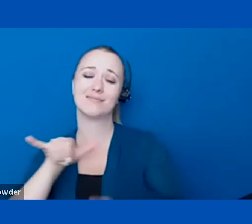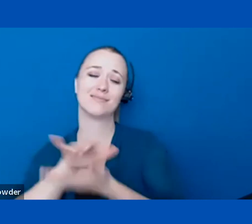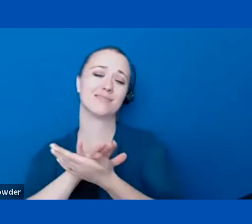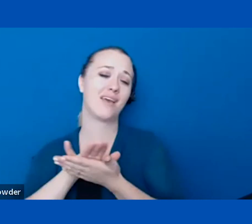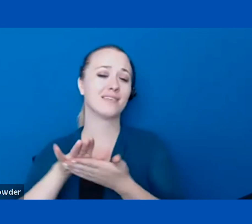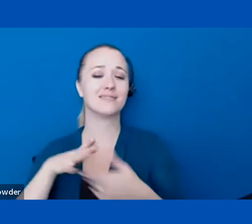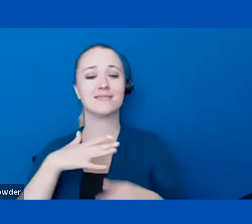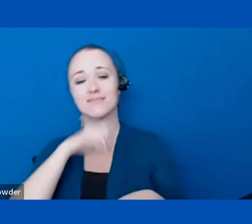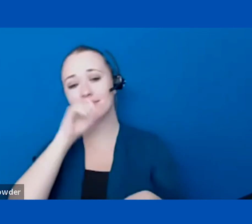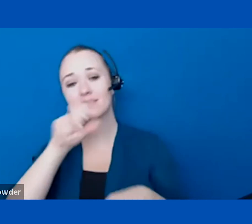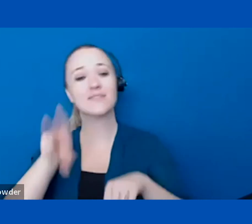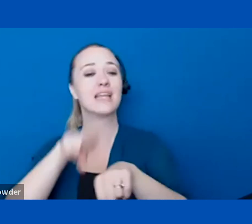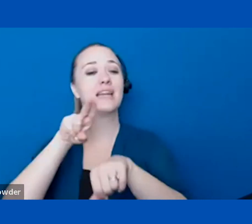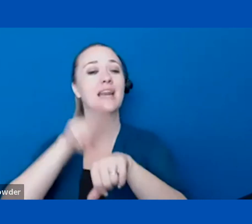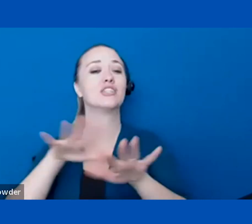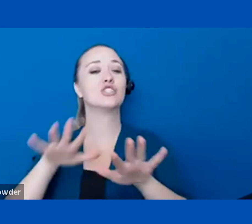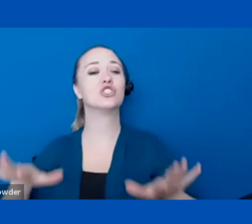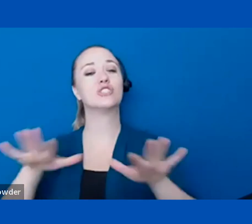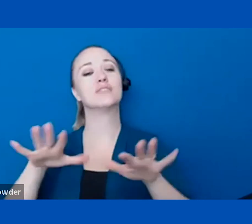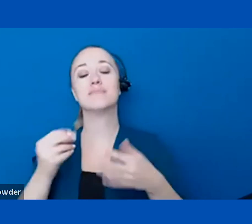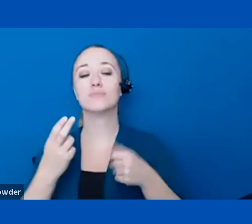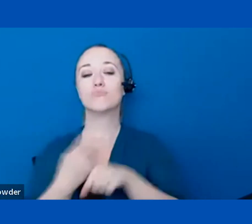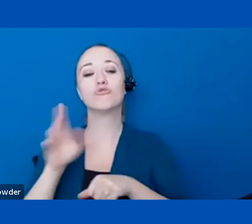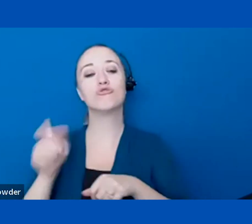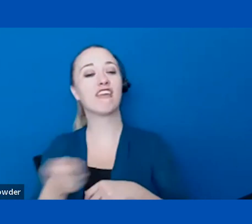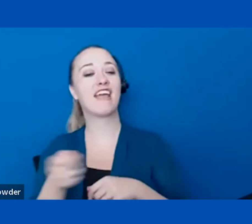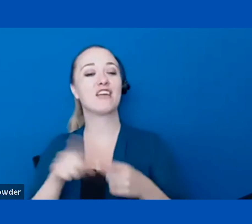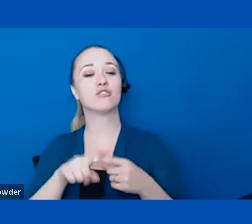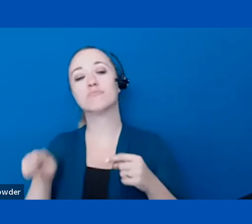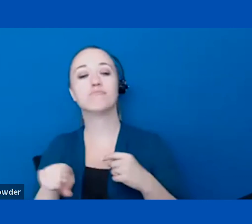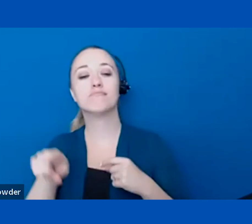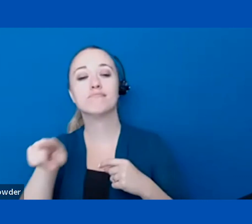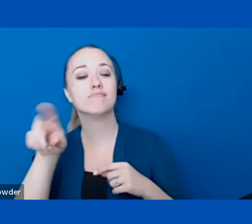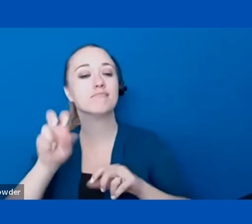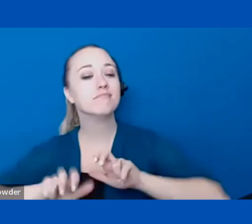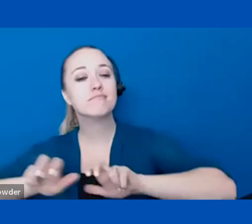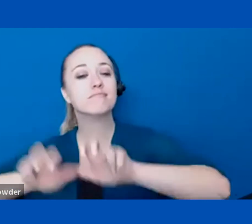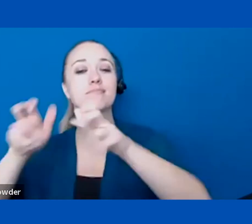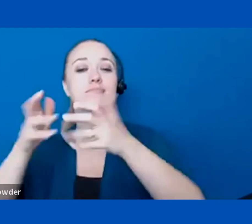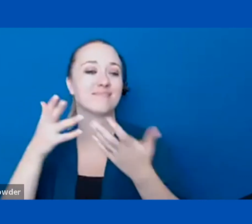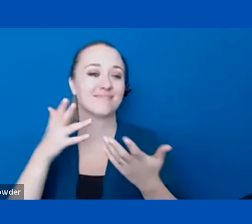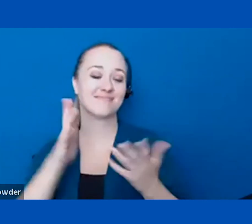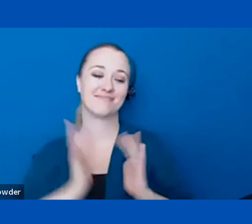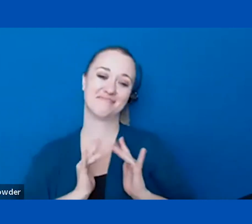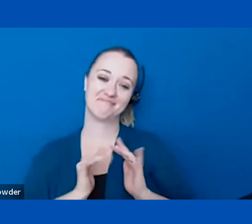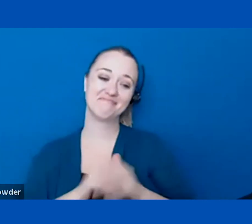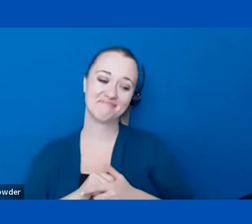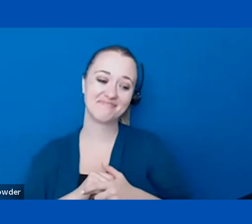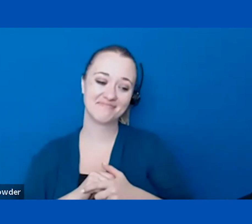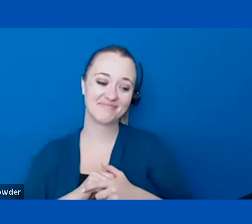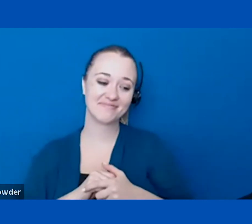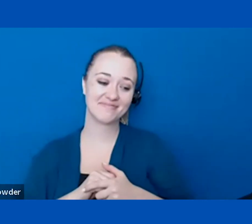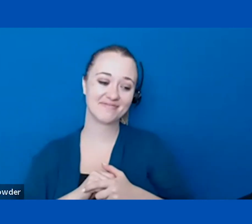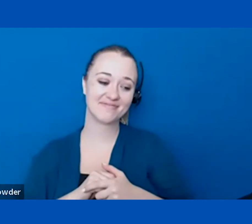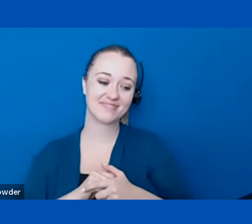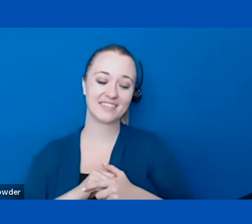and using your cane to get around on trails or wherever it's a really fun